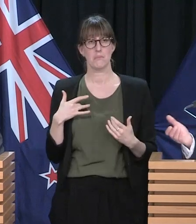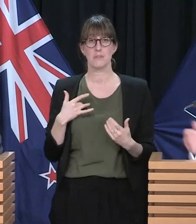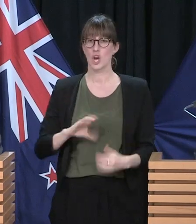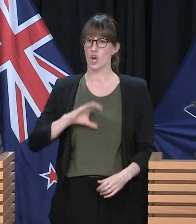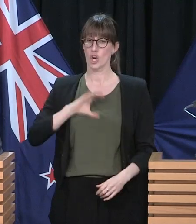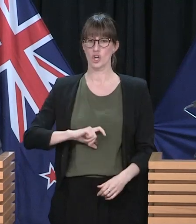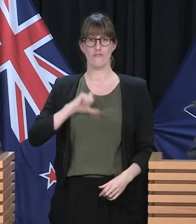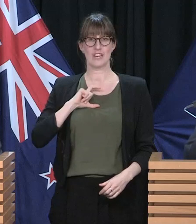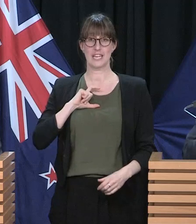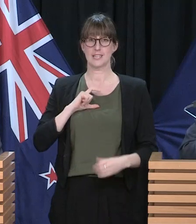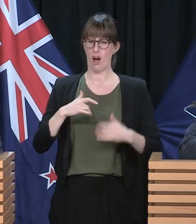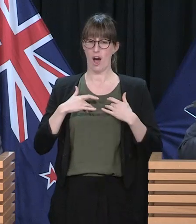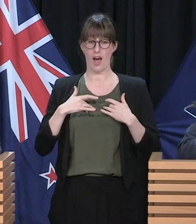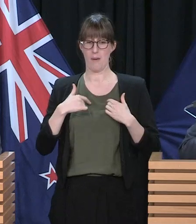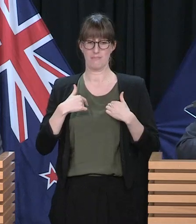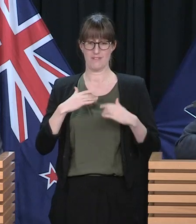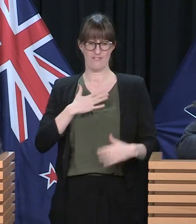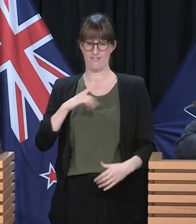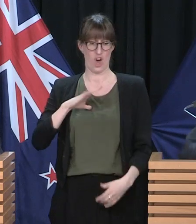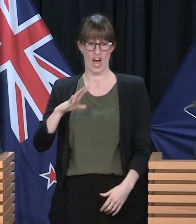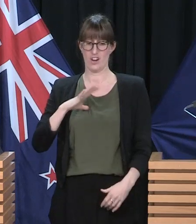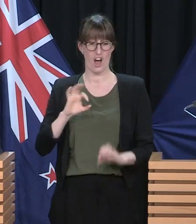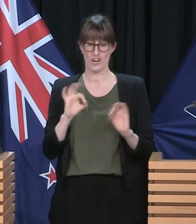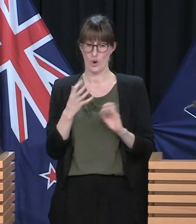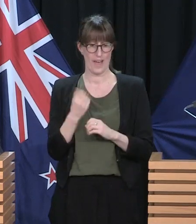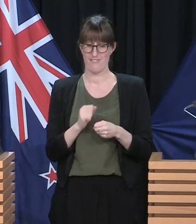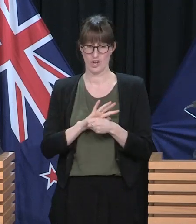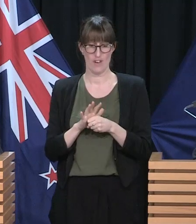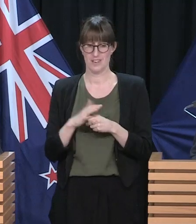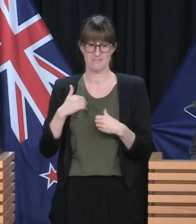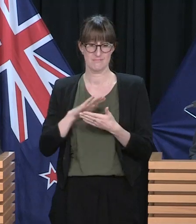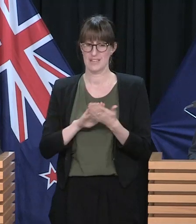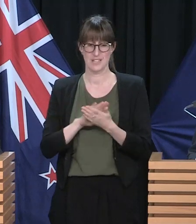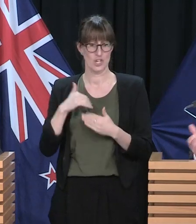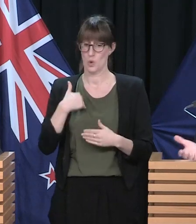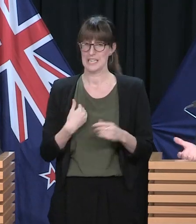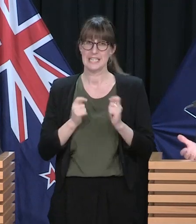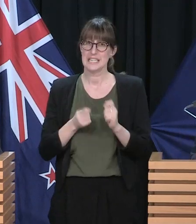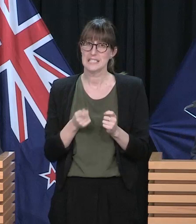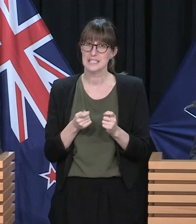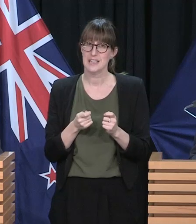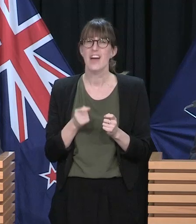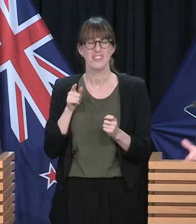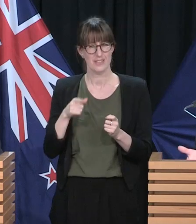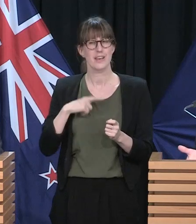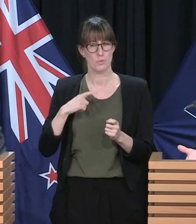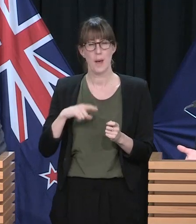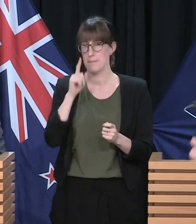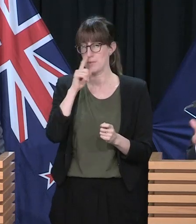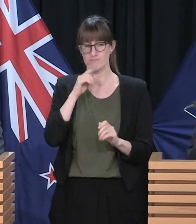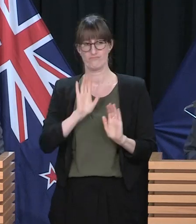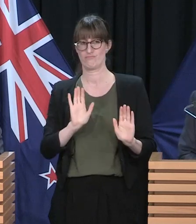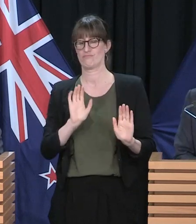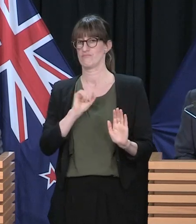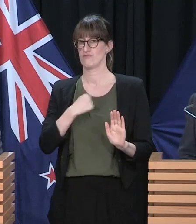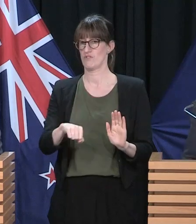that, and that's a great position to be in. And so they then think, well, I don't necessarily need a swab. And I think that's the main reason. The point I do,